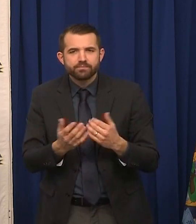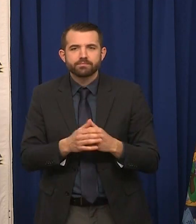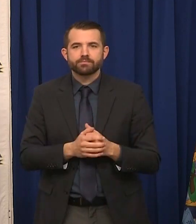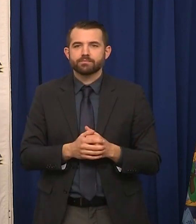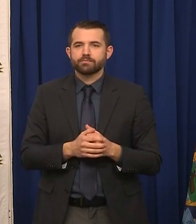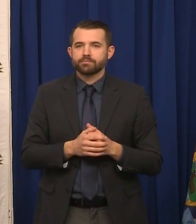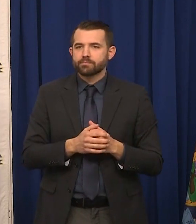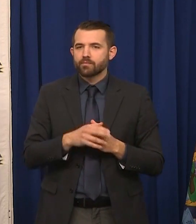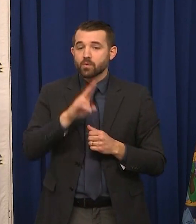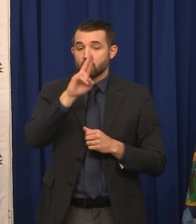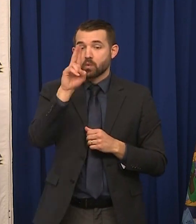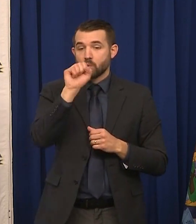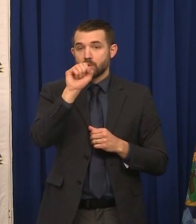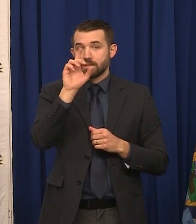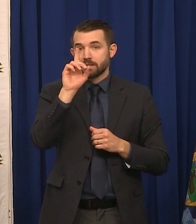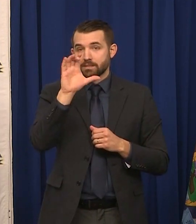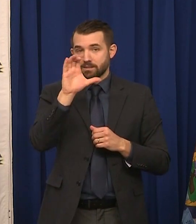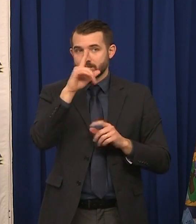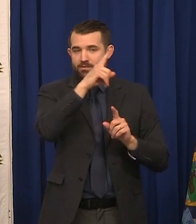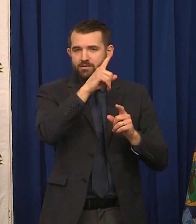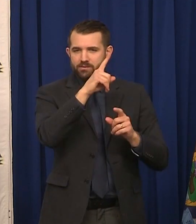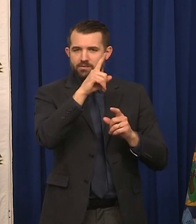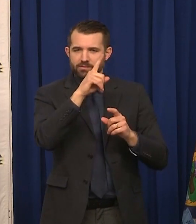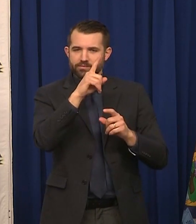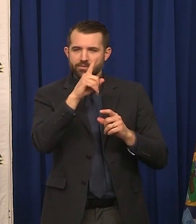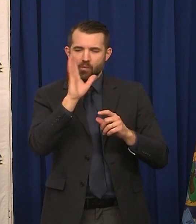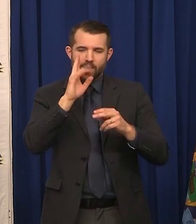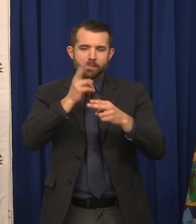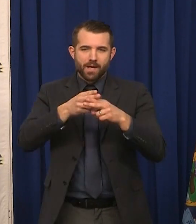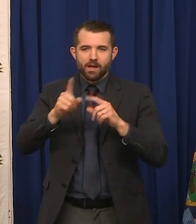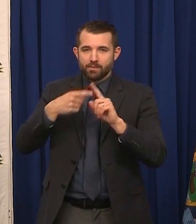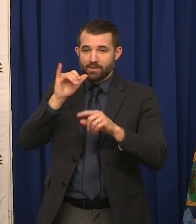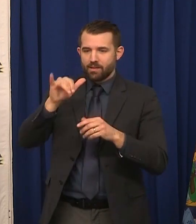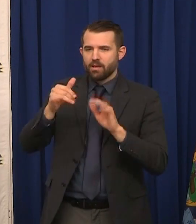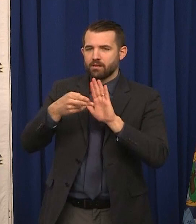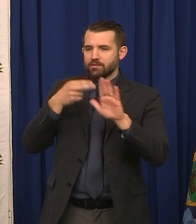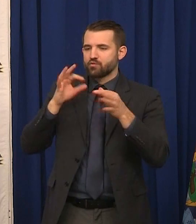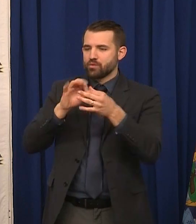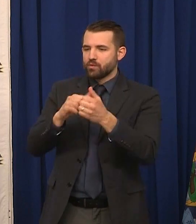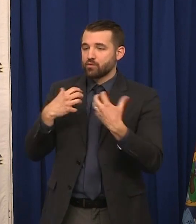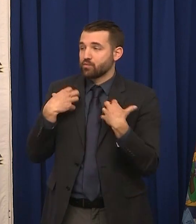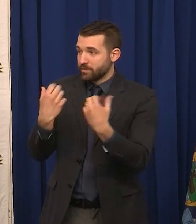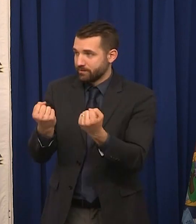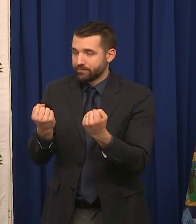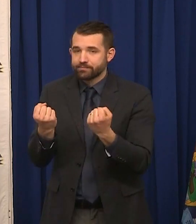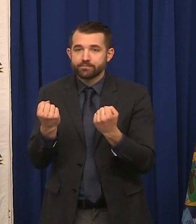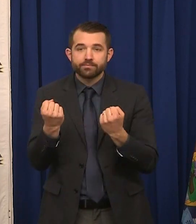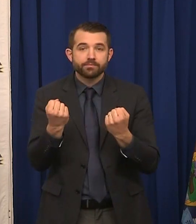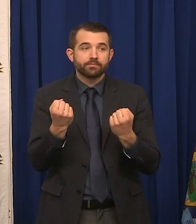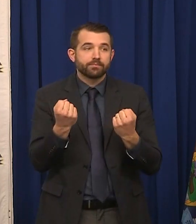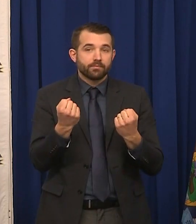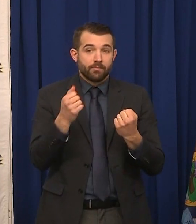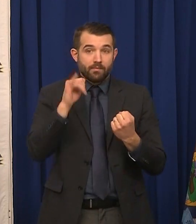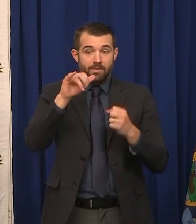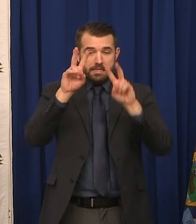CDC's criteria for being classified as recovered. That's actually the analysis that we're working on right now,